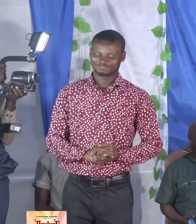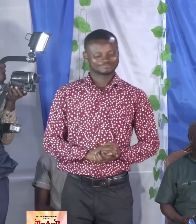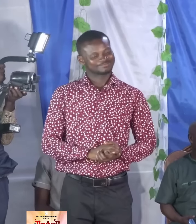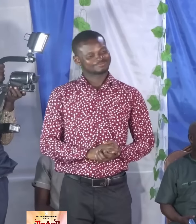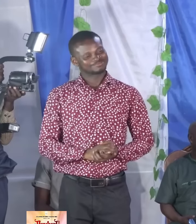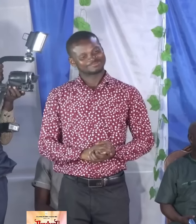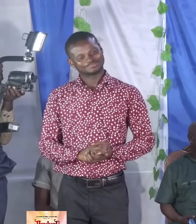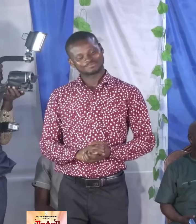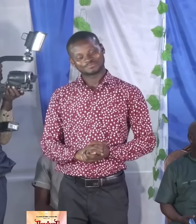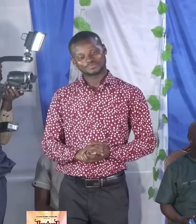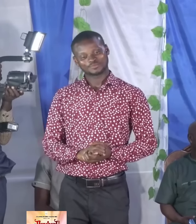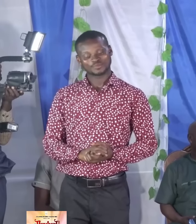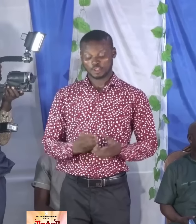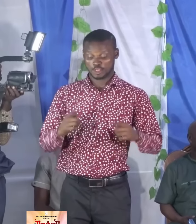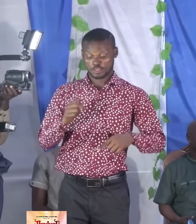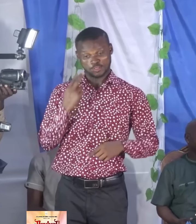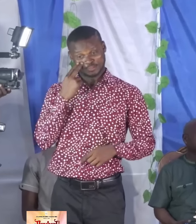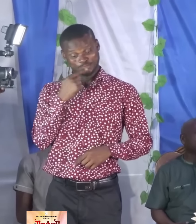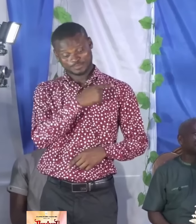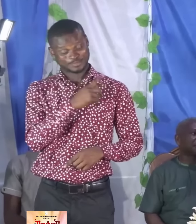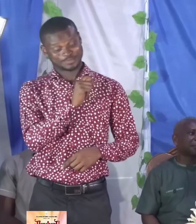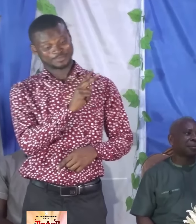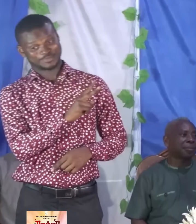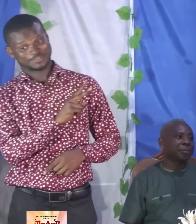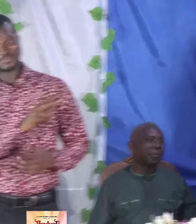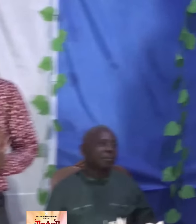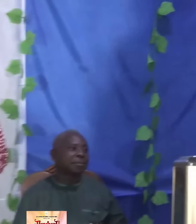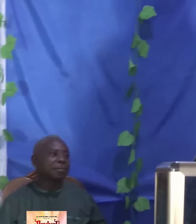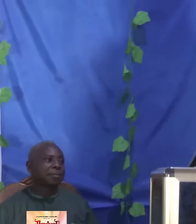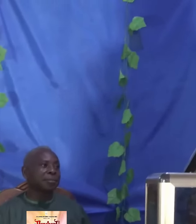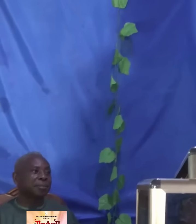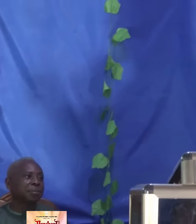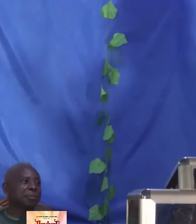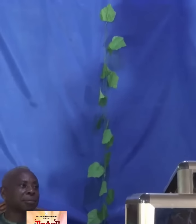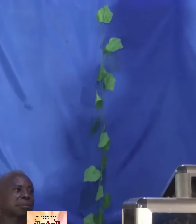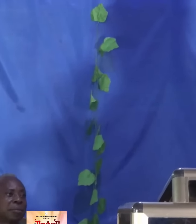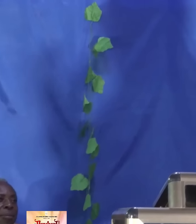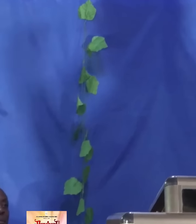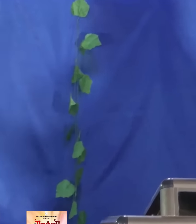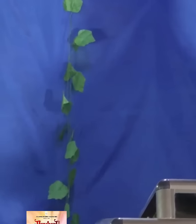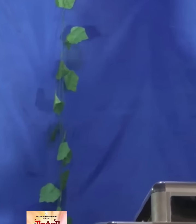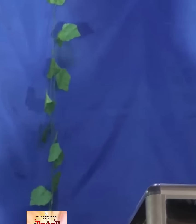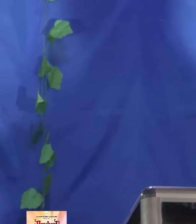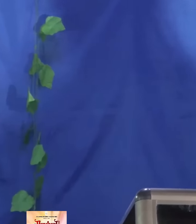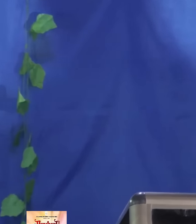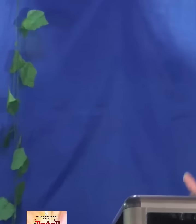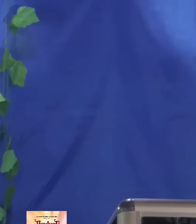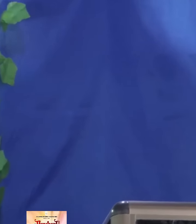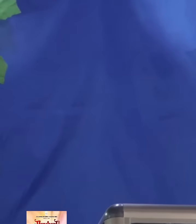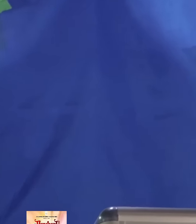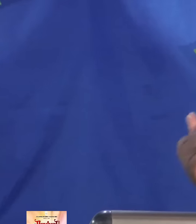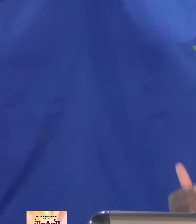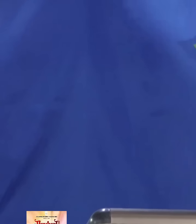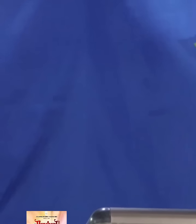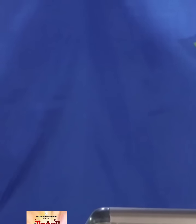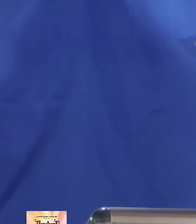na TV no so aya na yeba no so TV no so no eh won timi repeat so ho no TV na kwa bi say da bi eh ta say o change atade